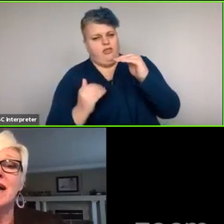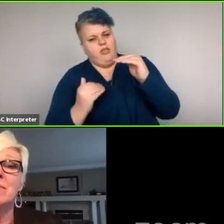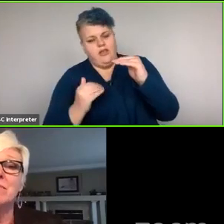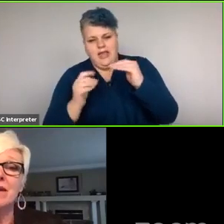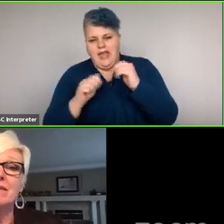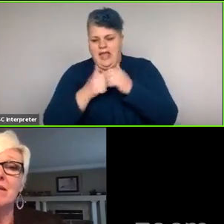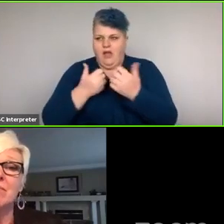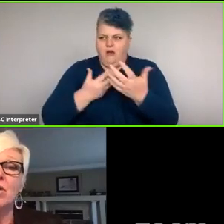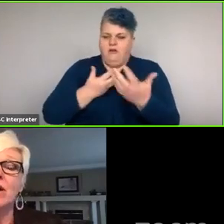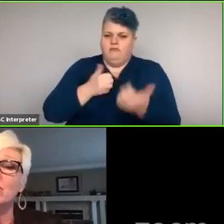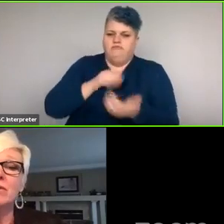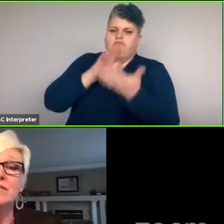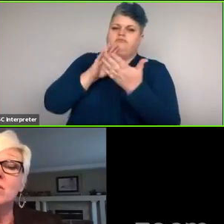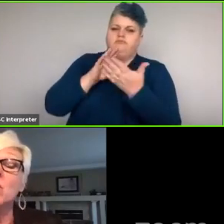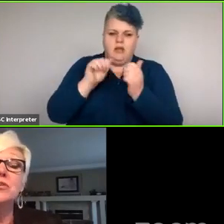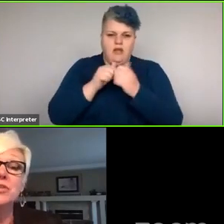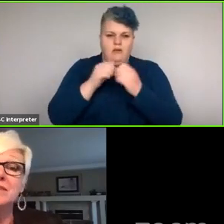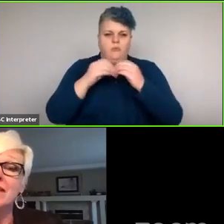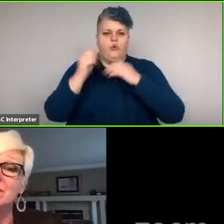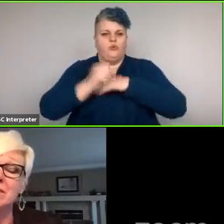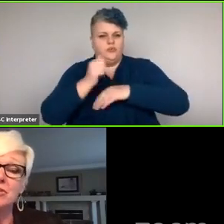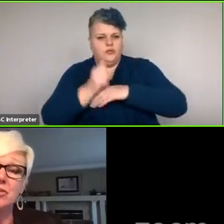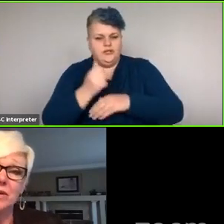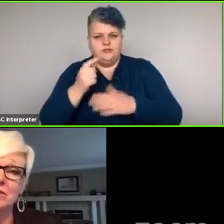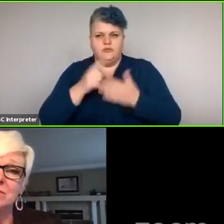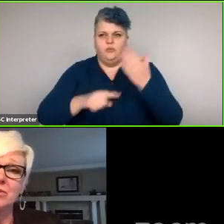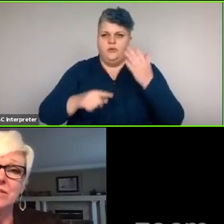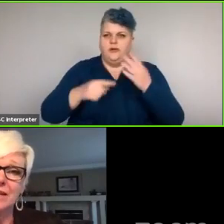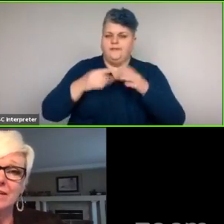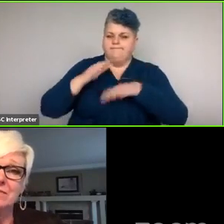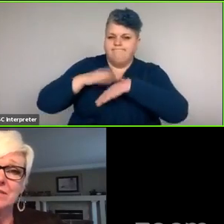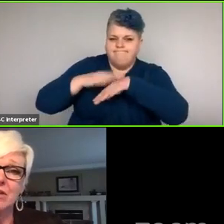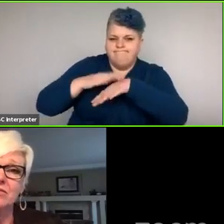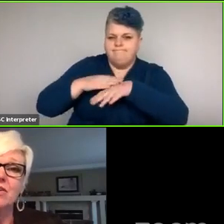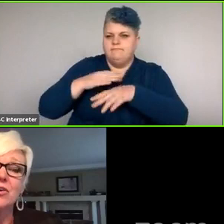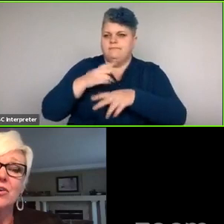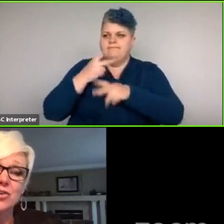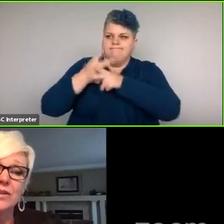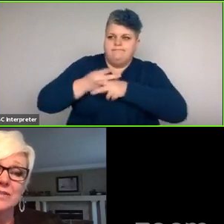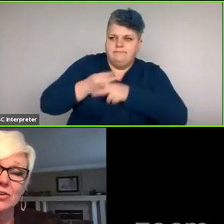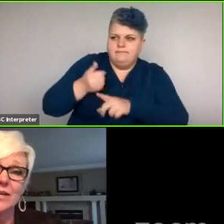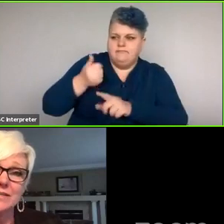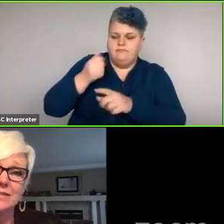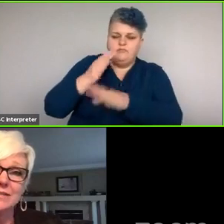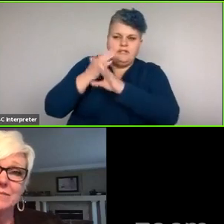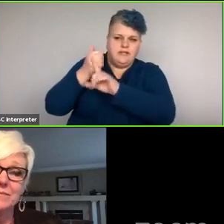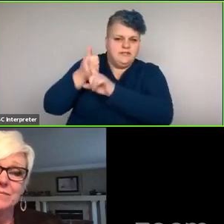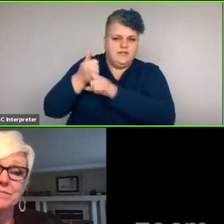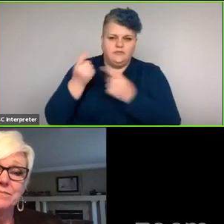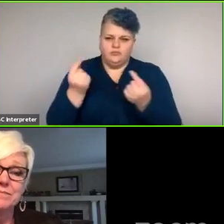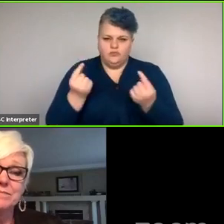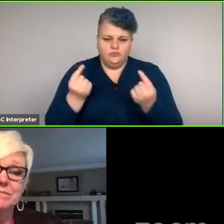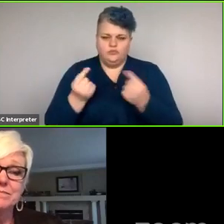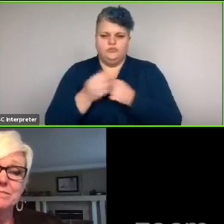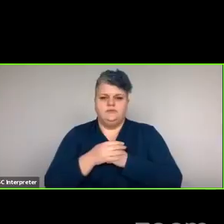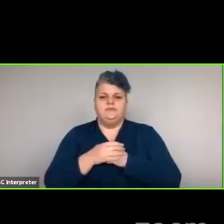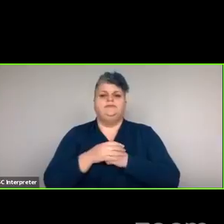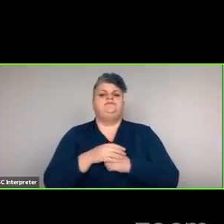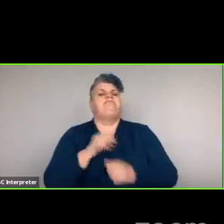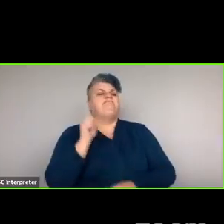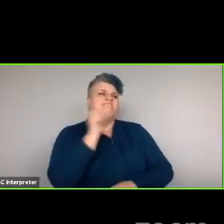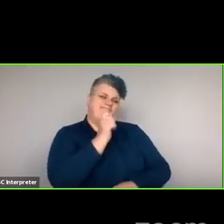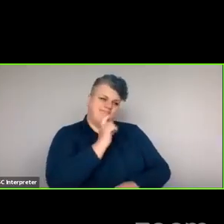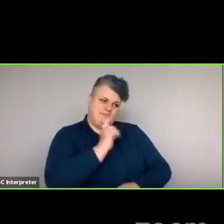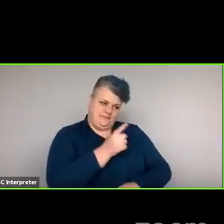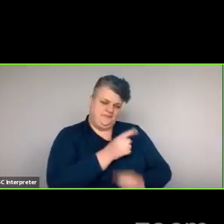does that make them more at risk? What should they be doing to protect themselves during this crisis? Sure. So I